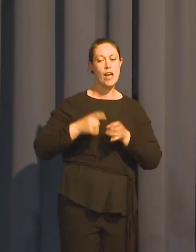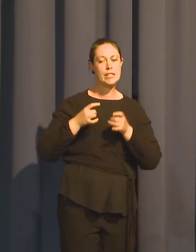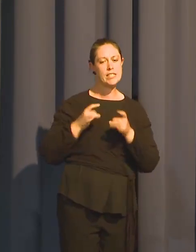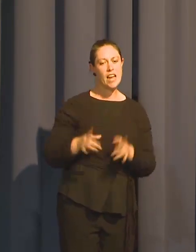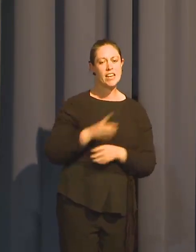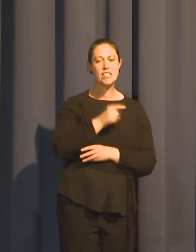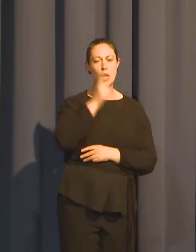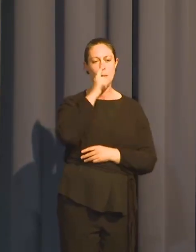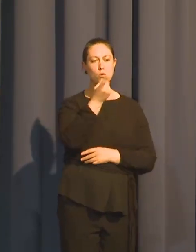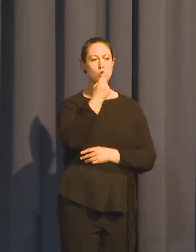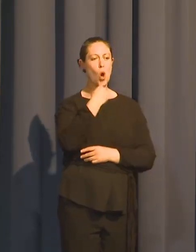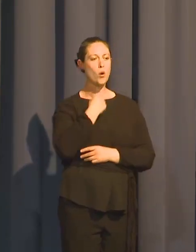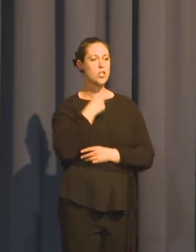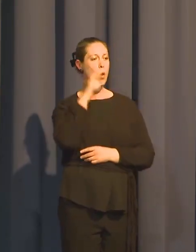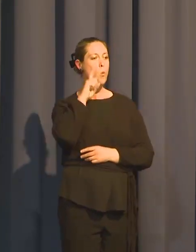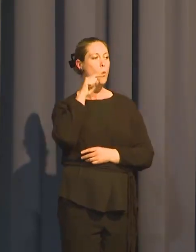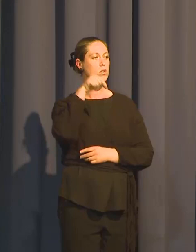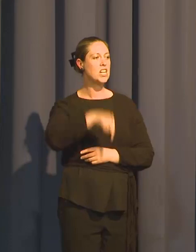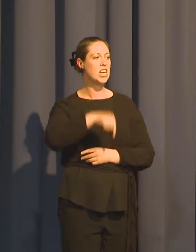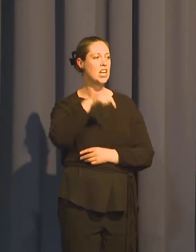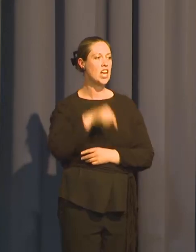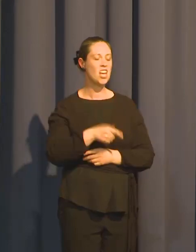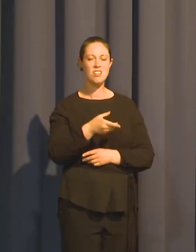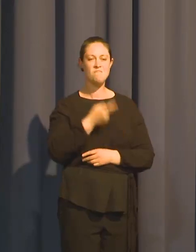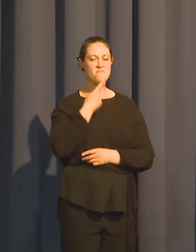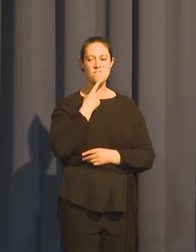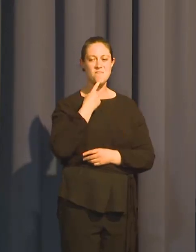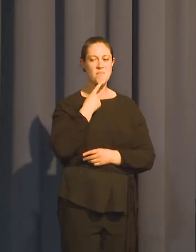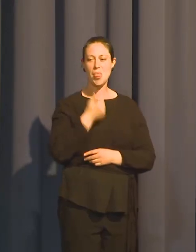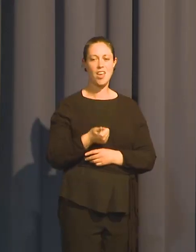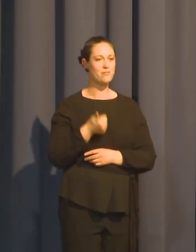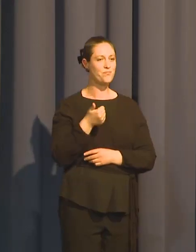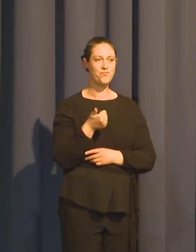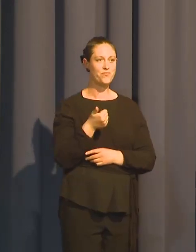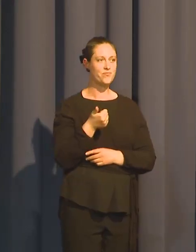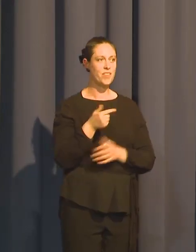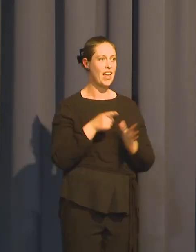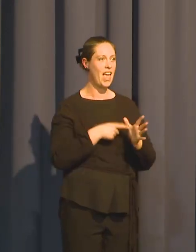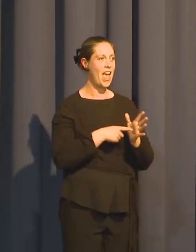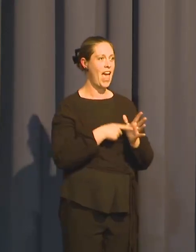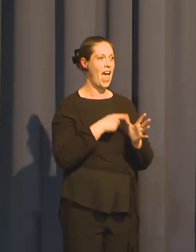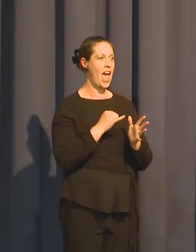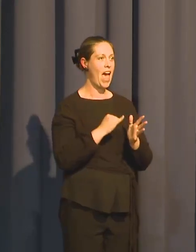that your water here did not taste great. And Alistair and others have